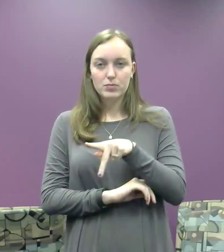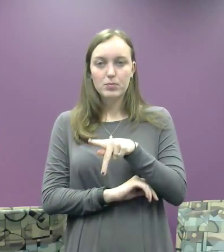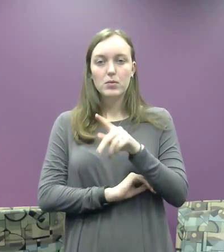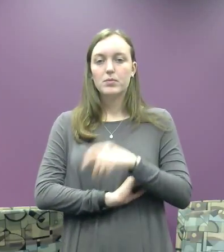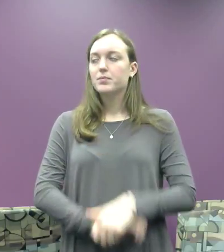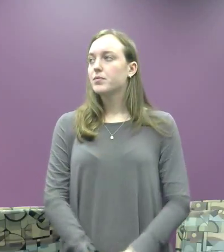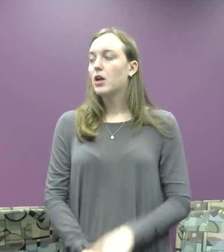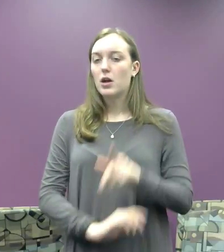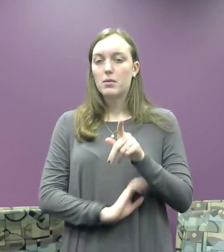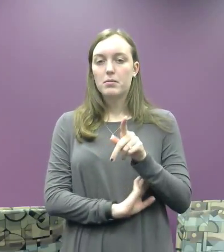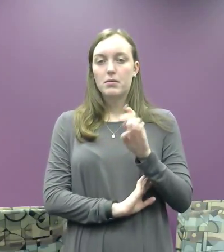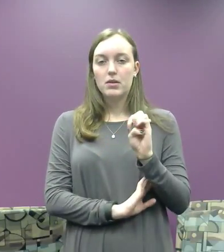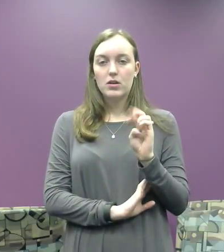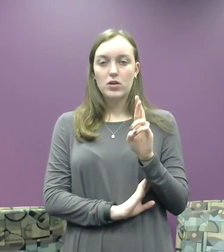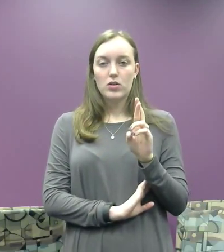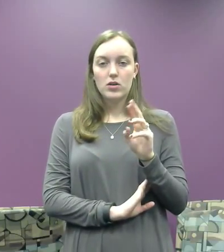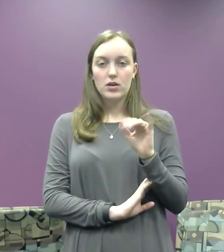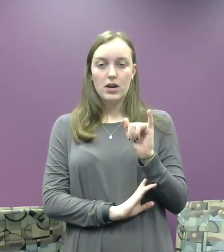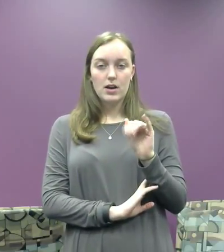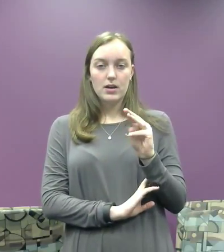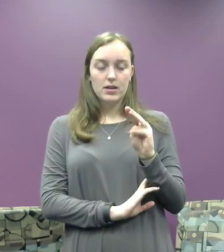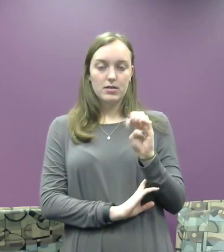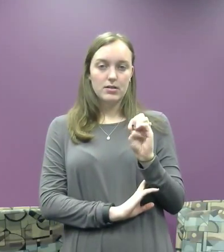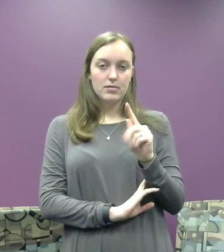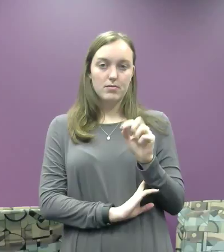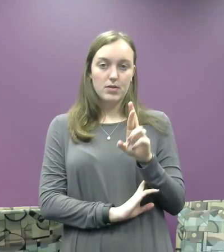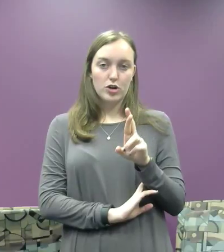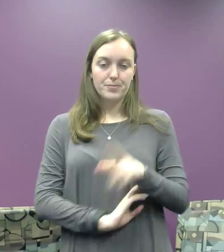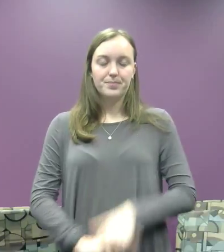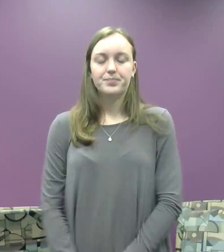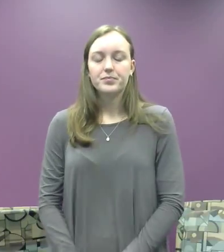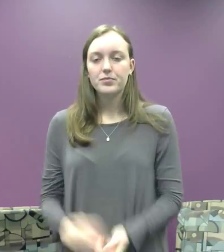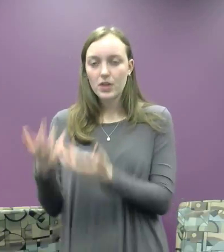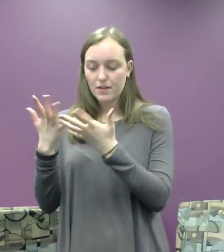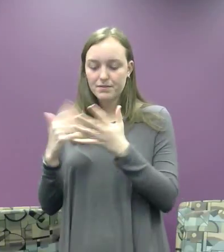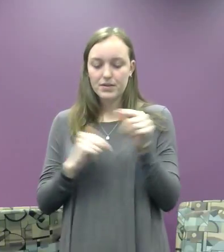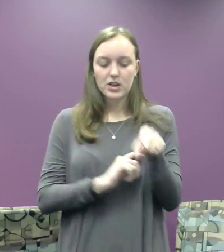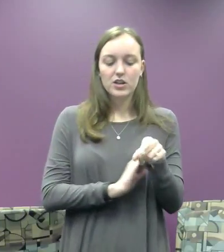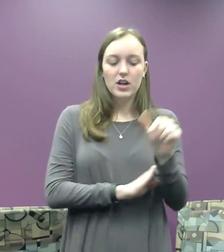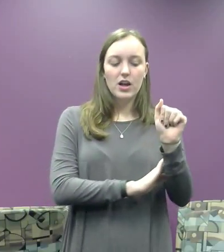When we look at area, we're talking about covering. And let's take the rectangle